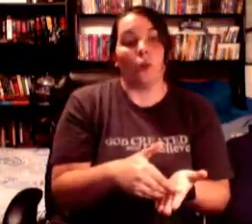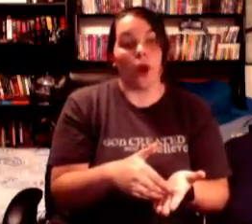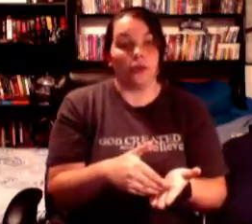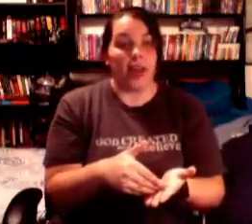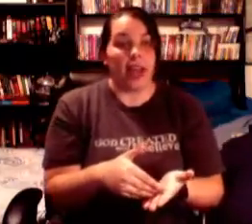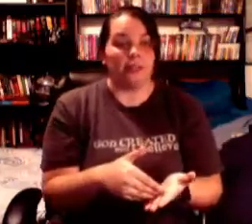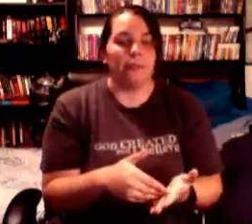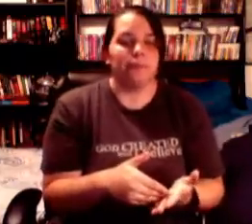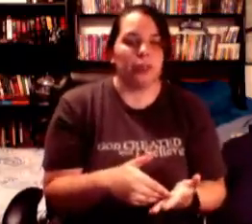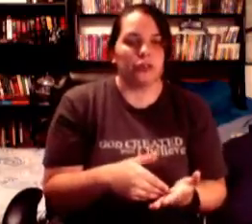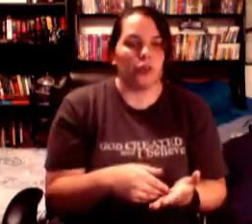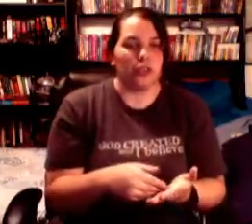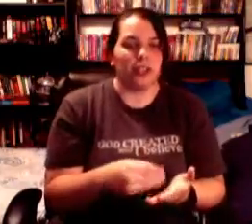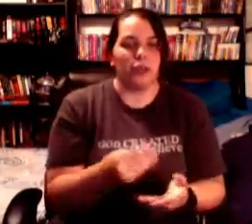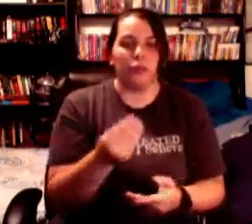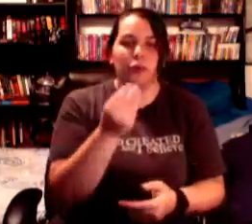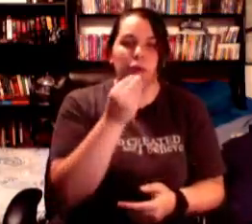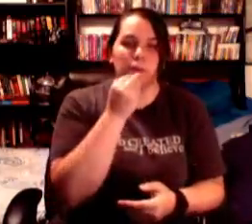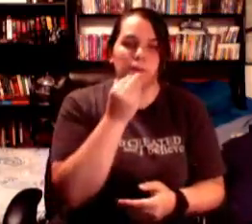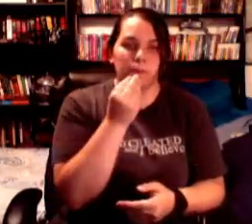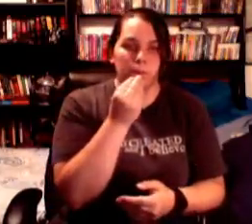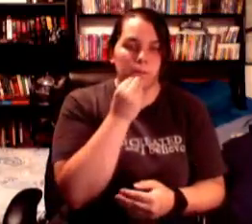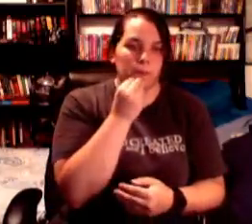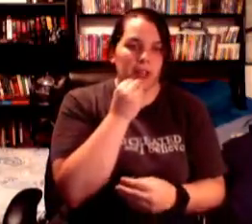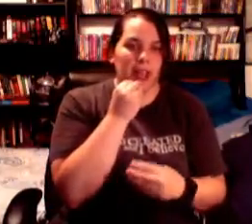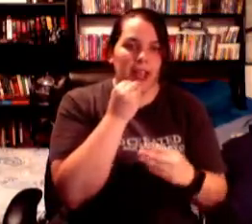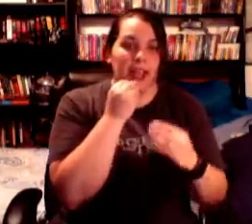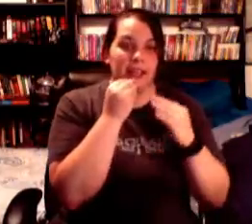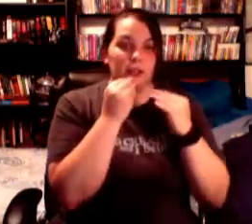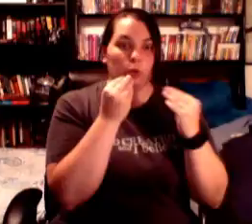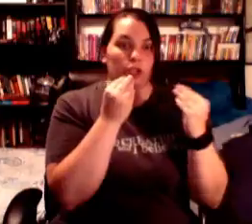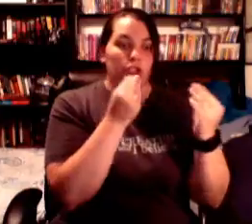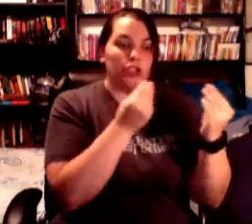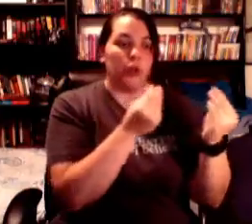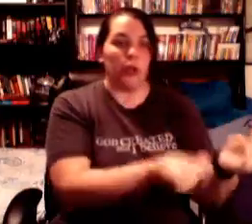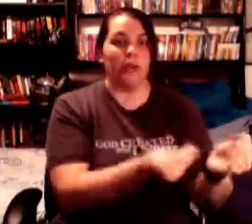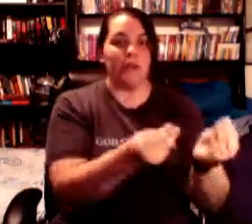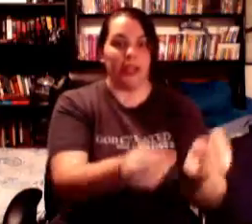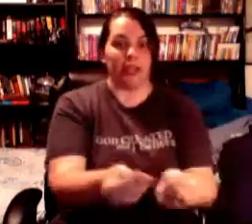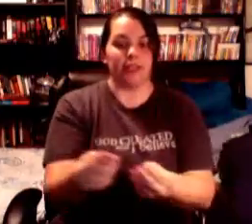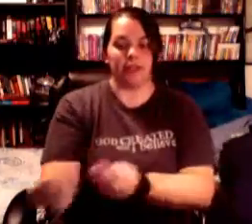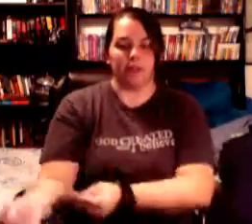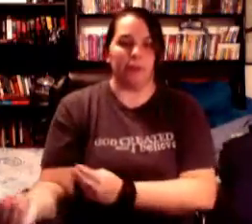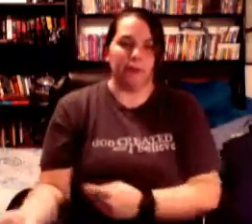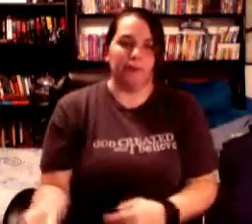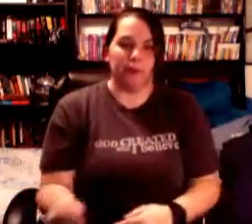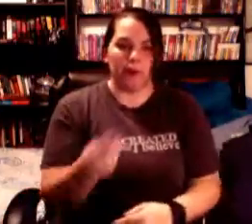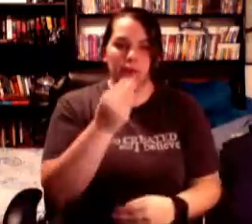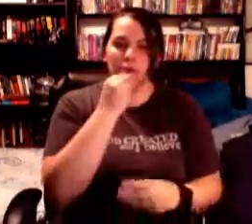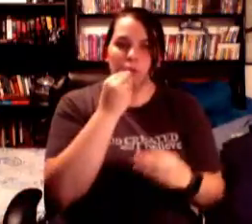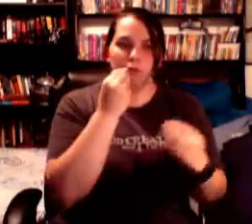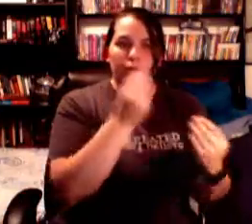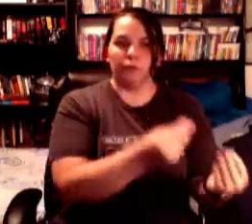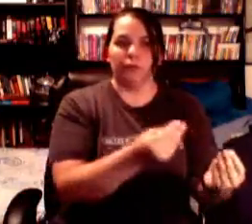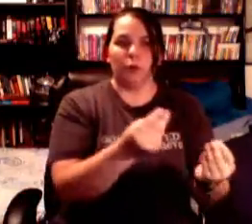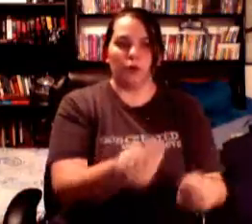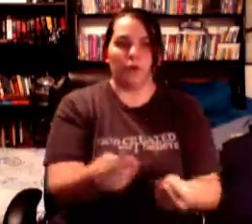were fed. So we're going to do food, and then we're going to show giving it to people. Were